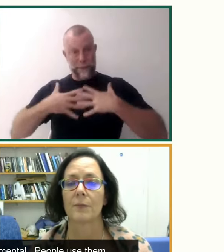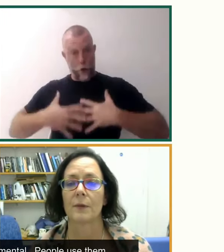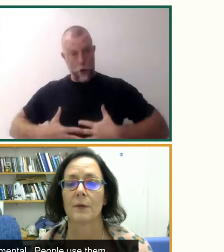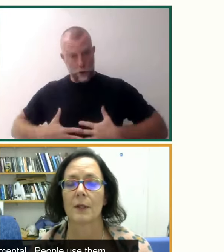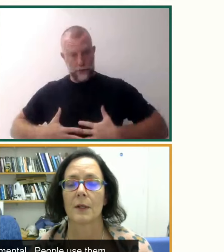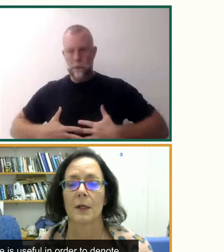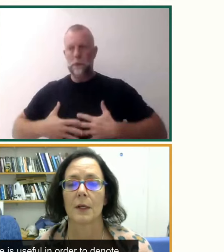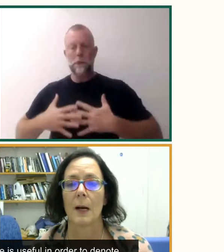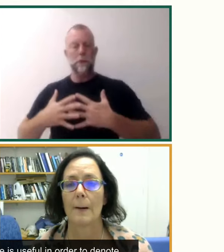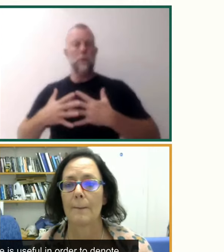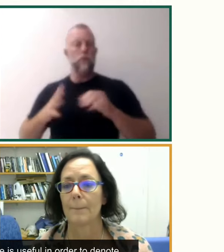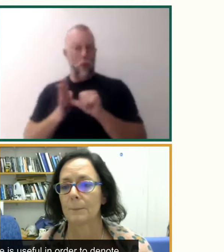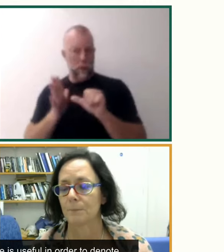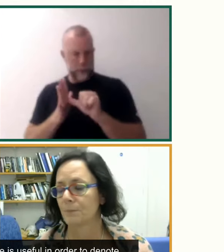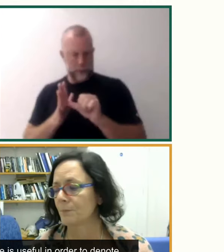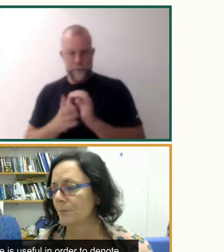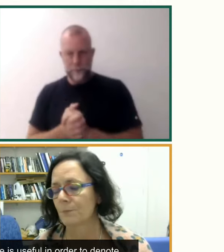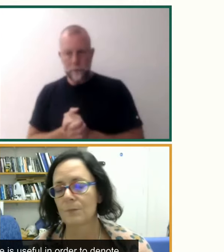dysfunction.